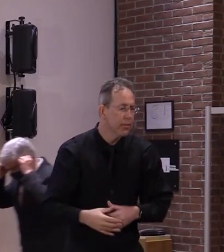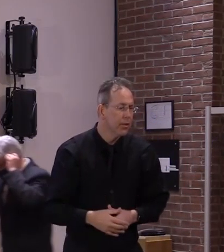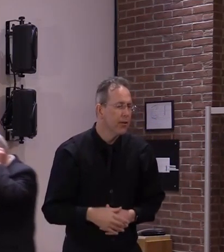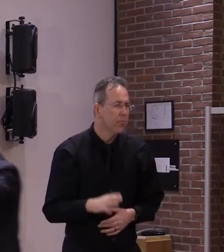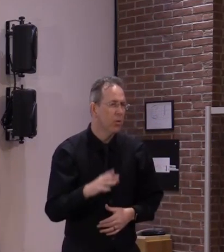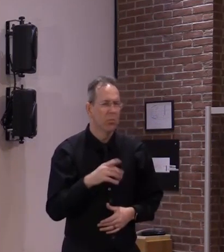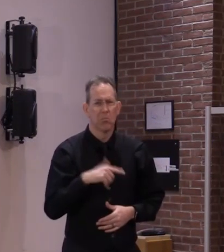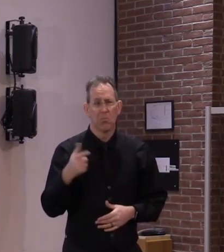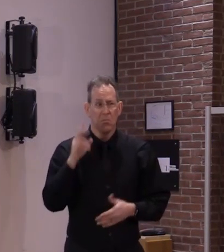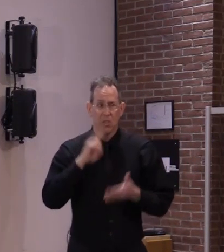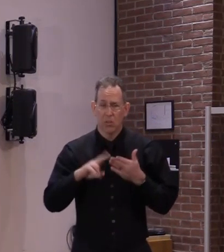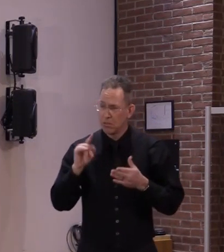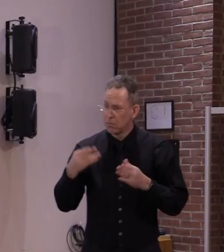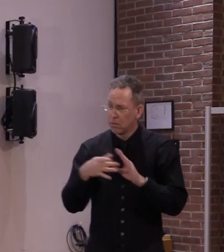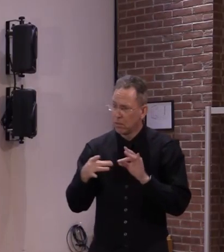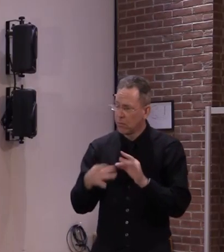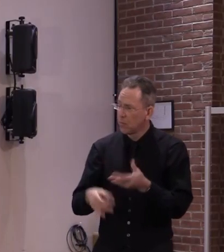Smith.